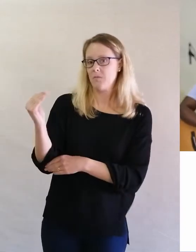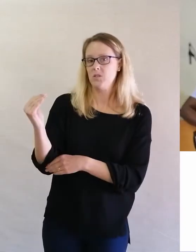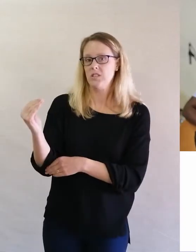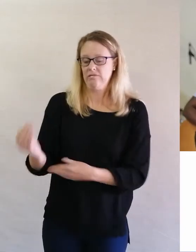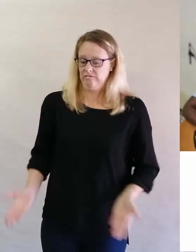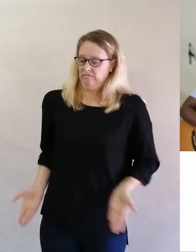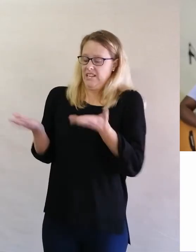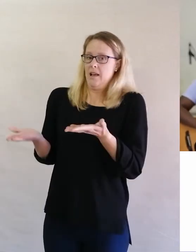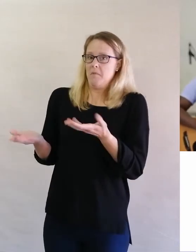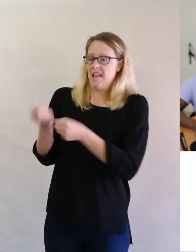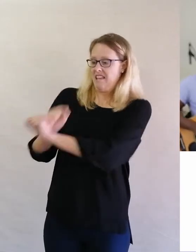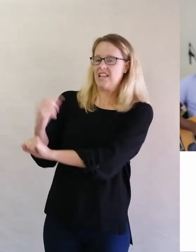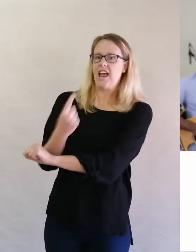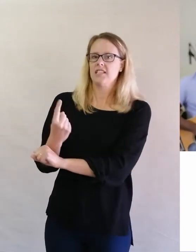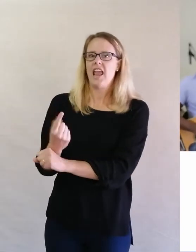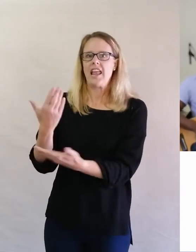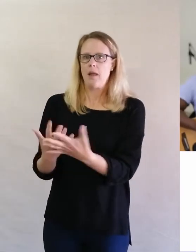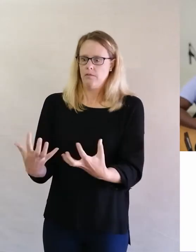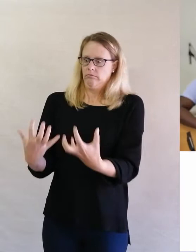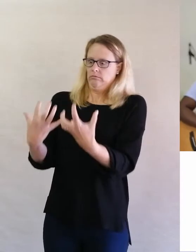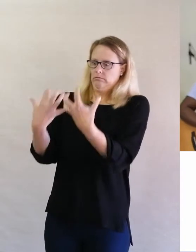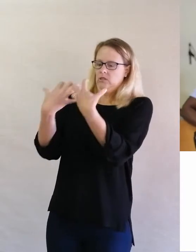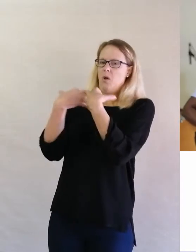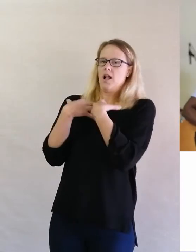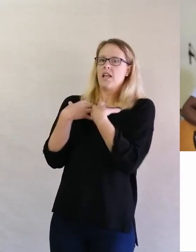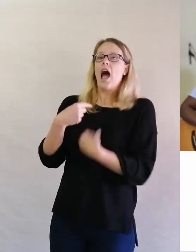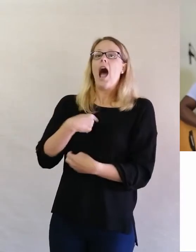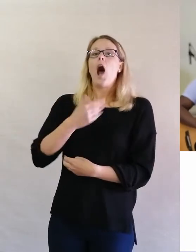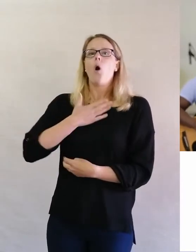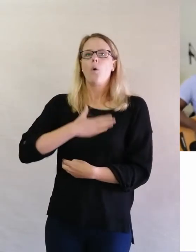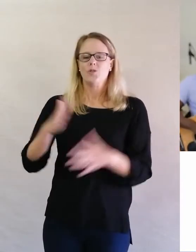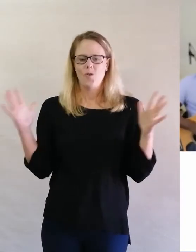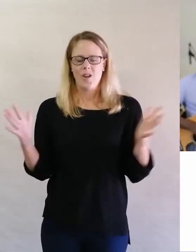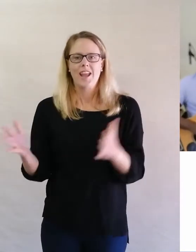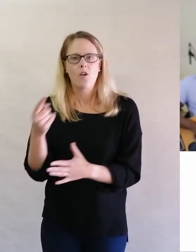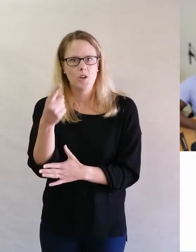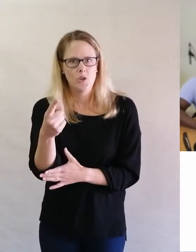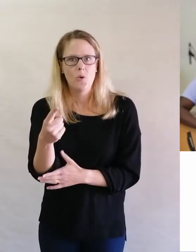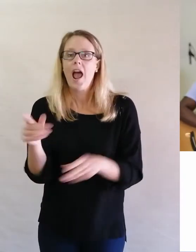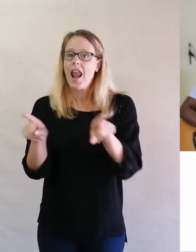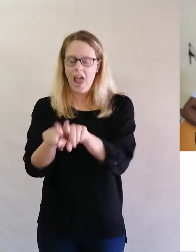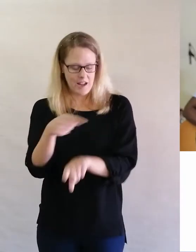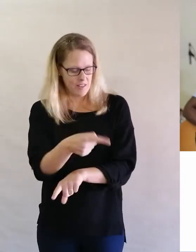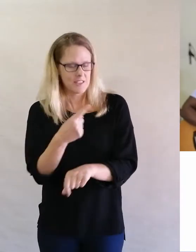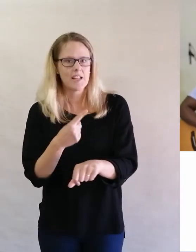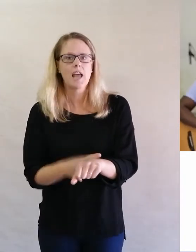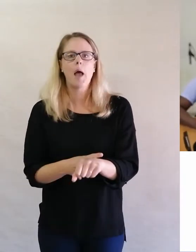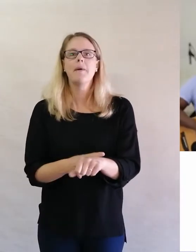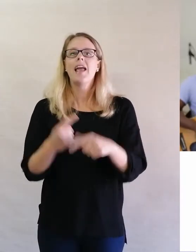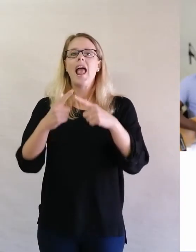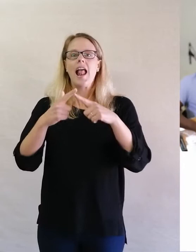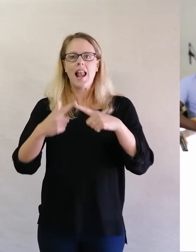up can overwhelm us. And I want to encourage us, like we've done here now, is just